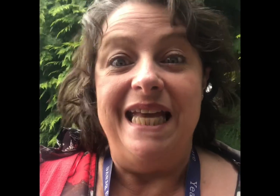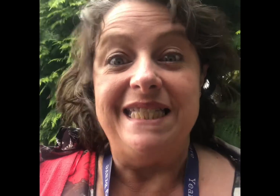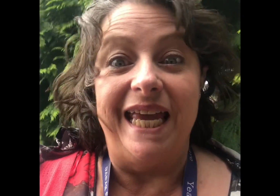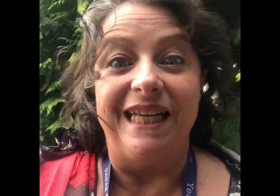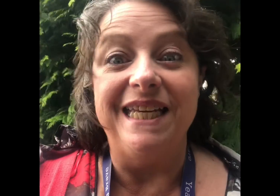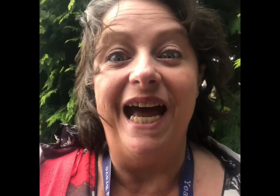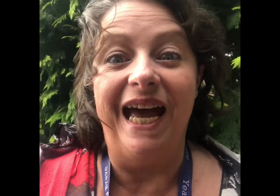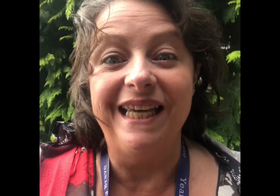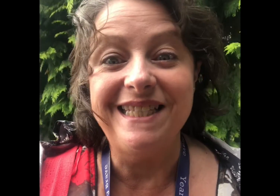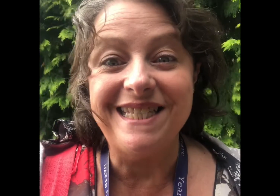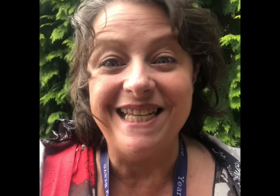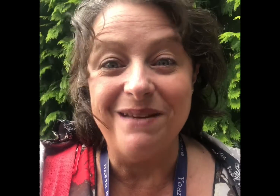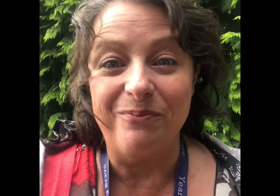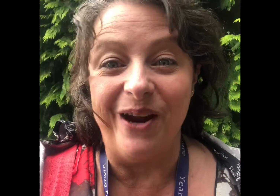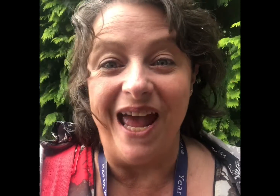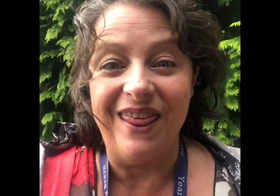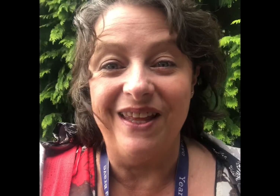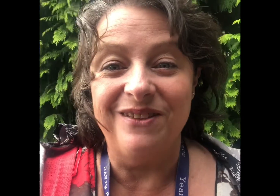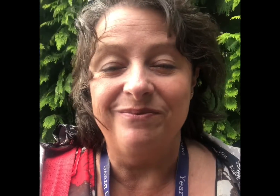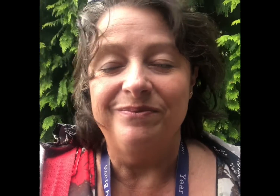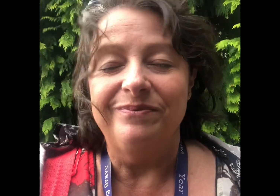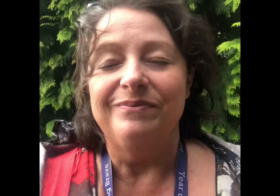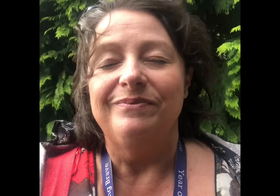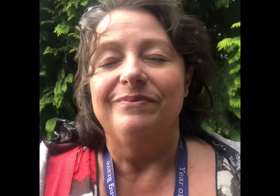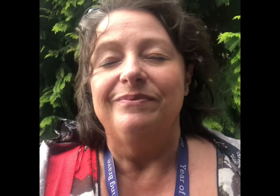take a nice deep breath,